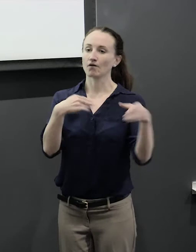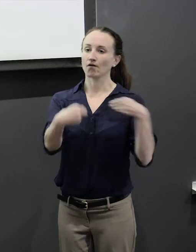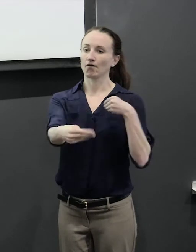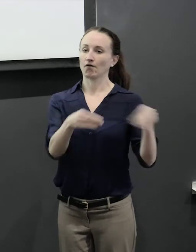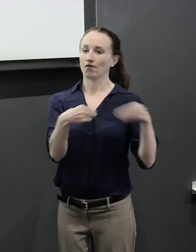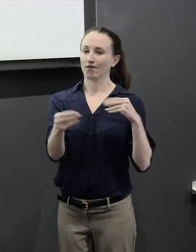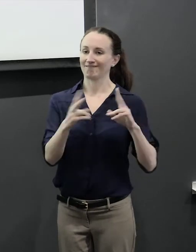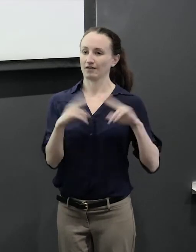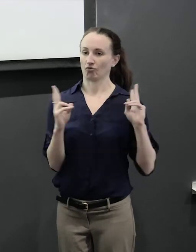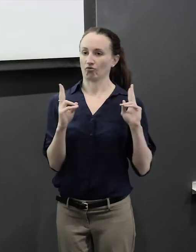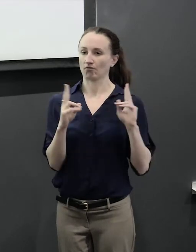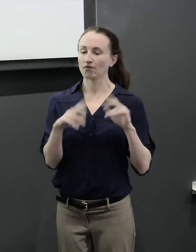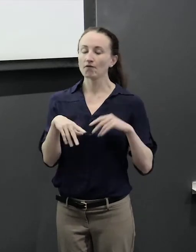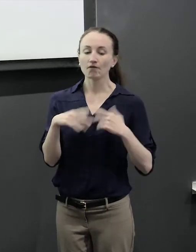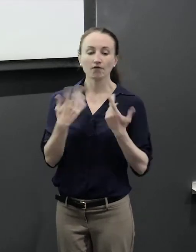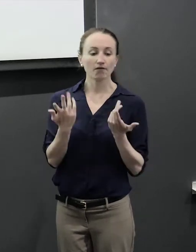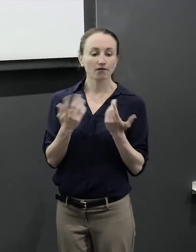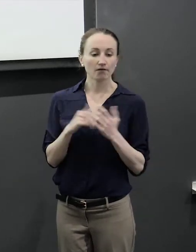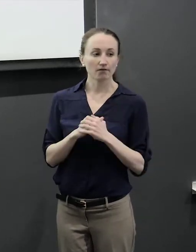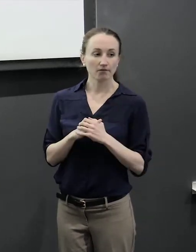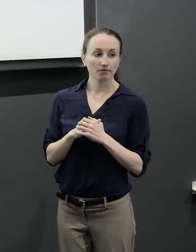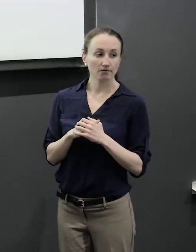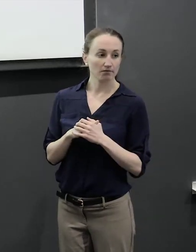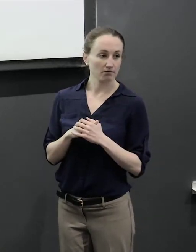So it seemed that you could